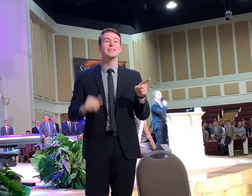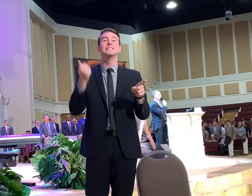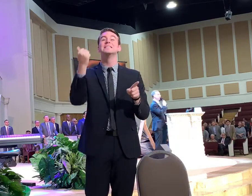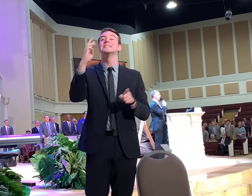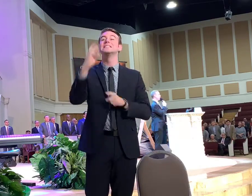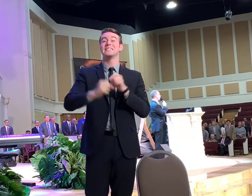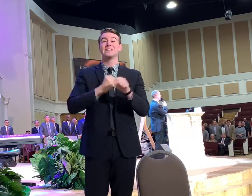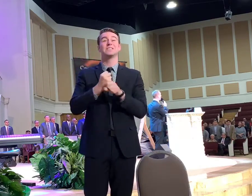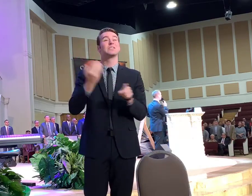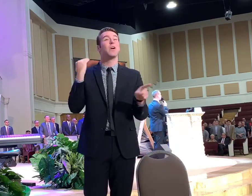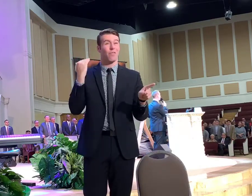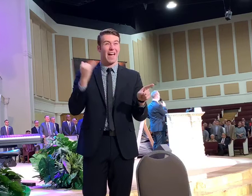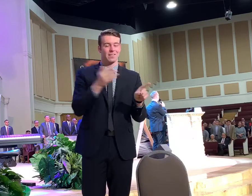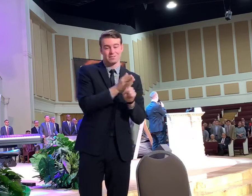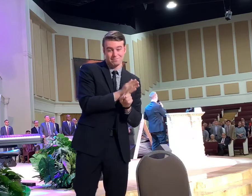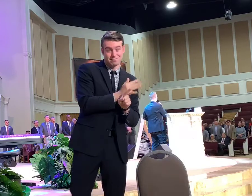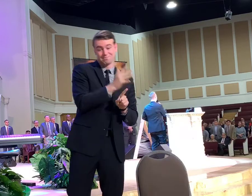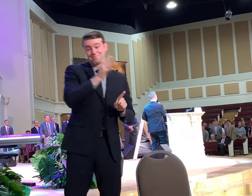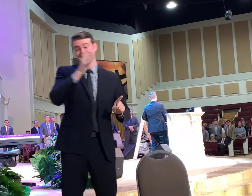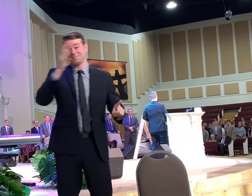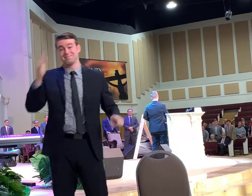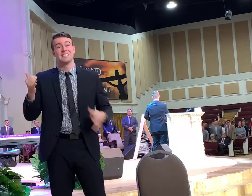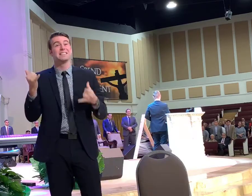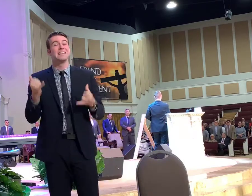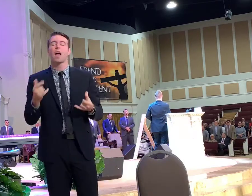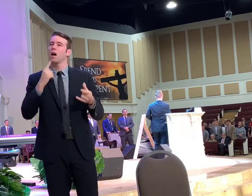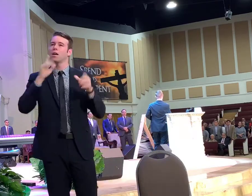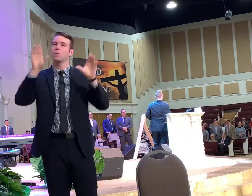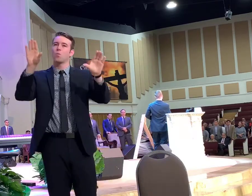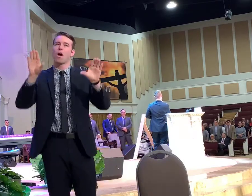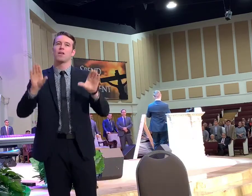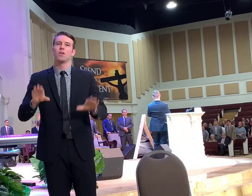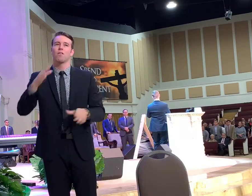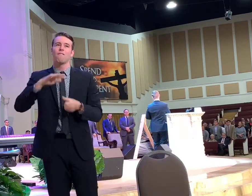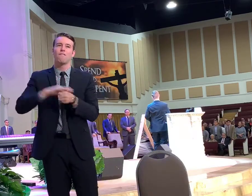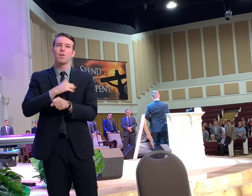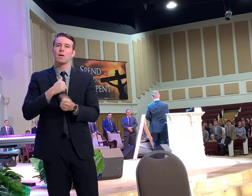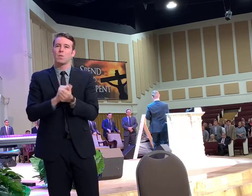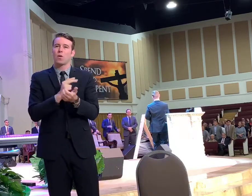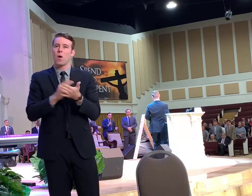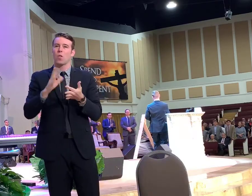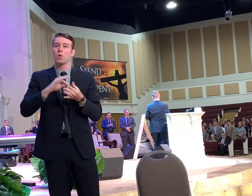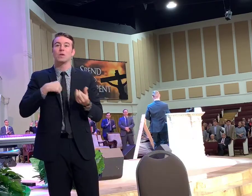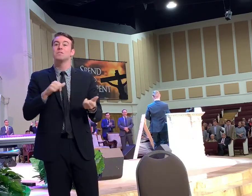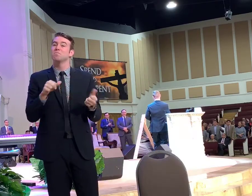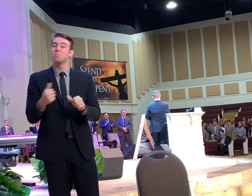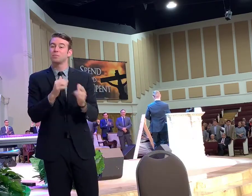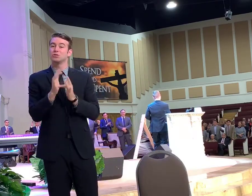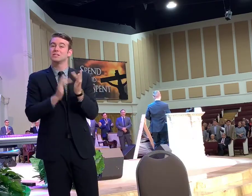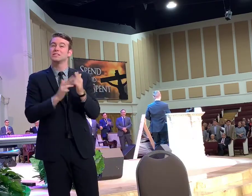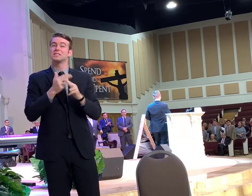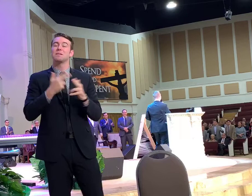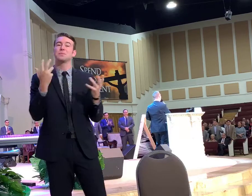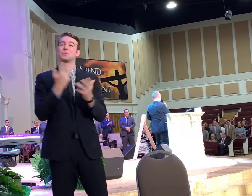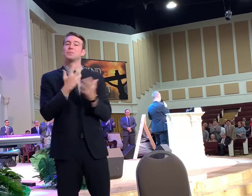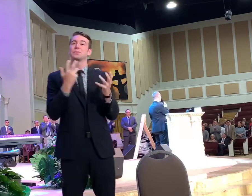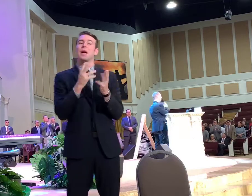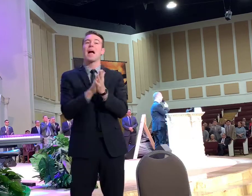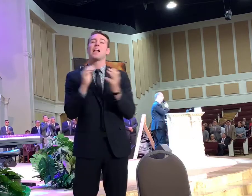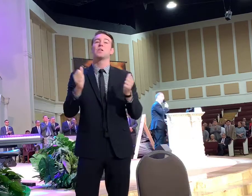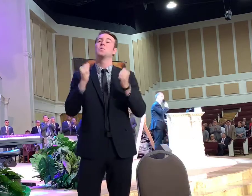And 16 years have gone by. It's been wonderful. God filled me with the Holy Ghost. I was baptized in Jesus' name.